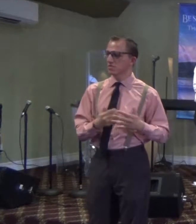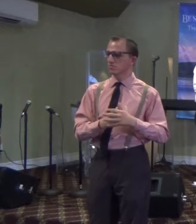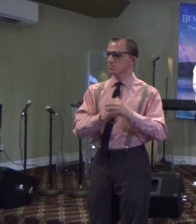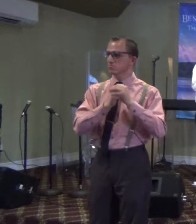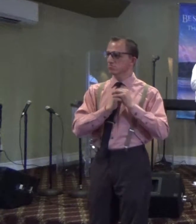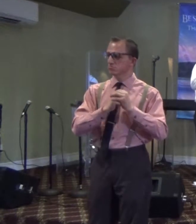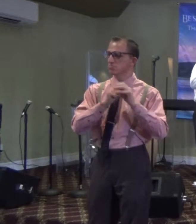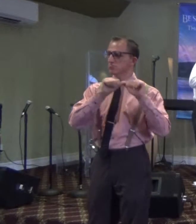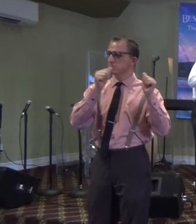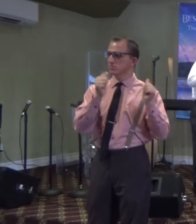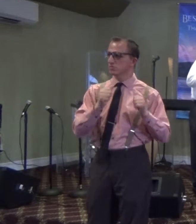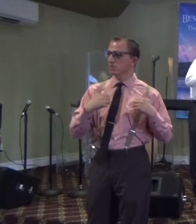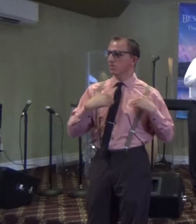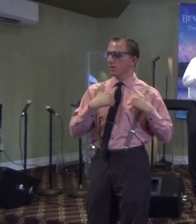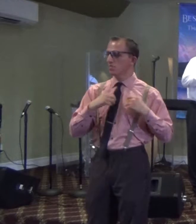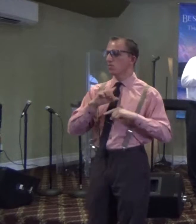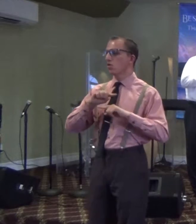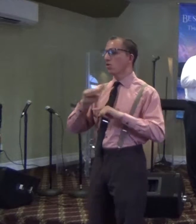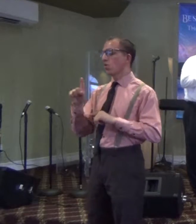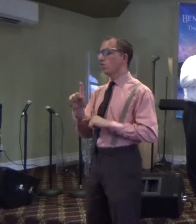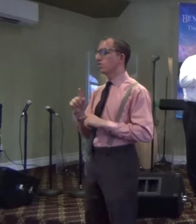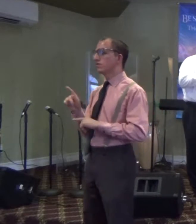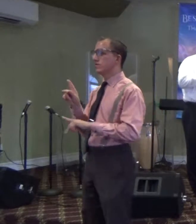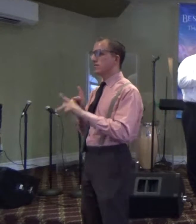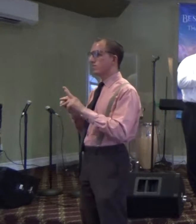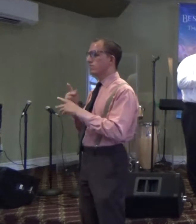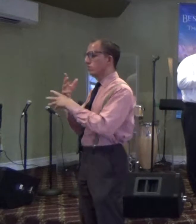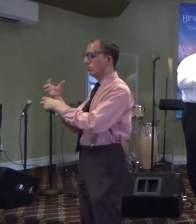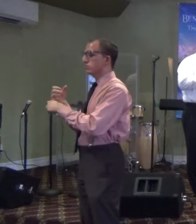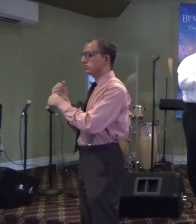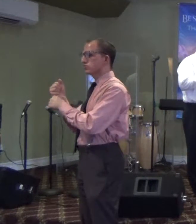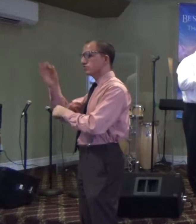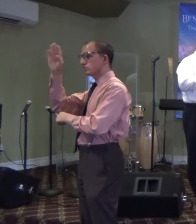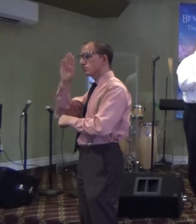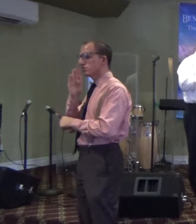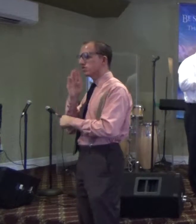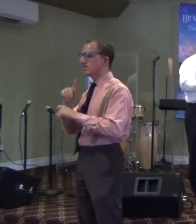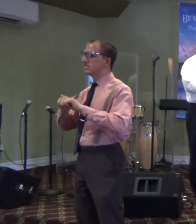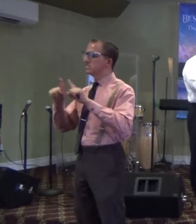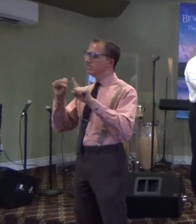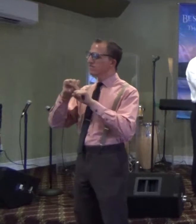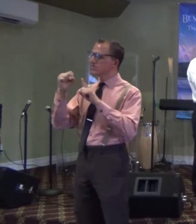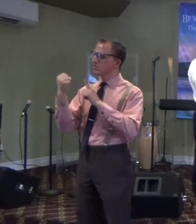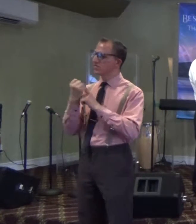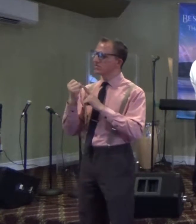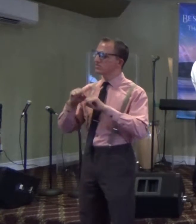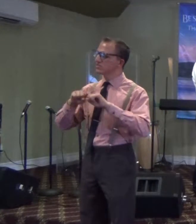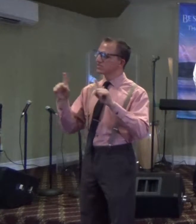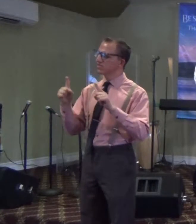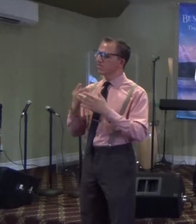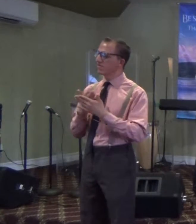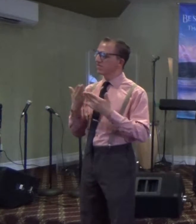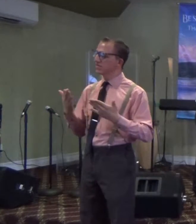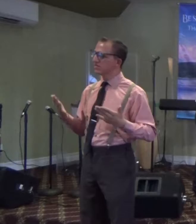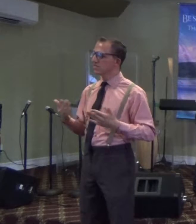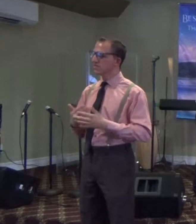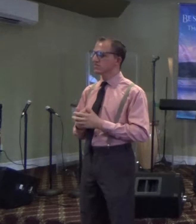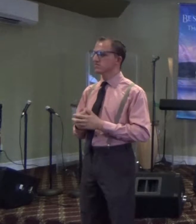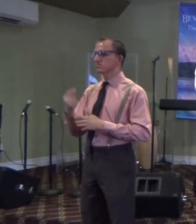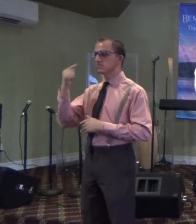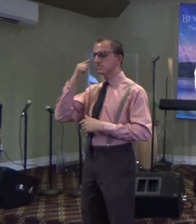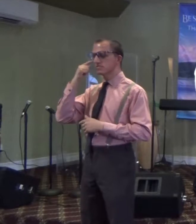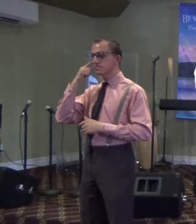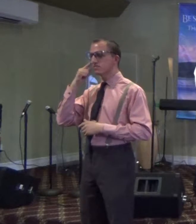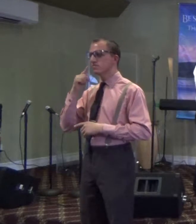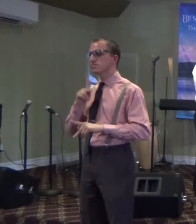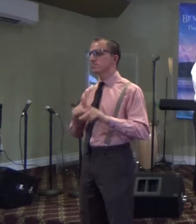Christian, qué diferente toma how different he takes las situaciones the situations de la vida. of life, Y